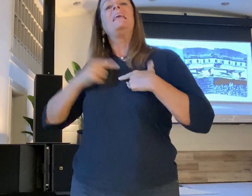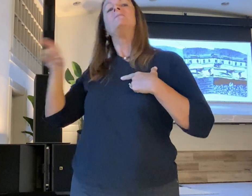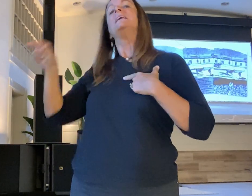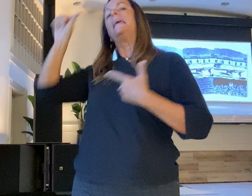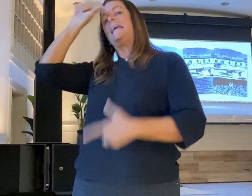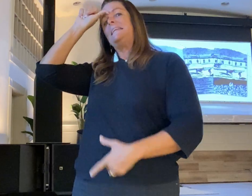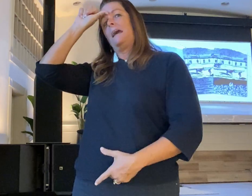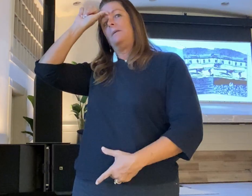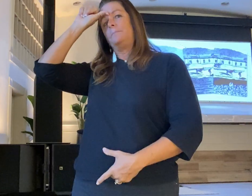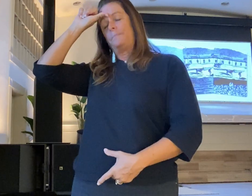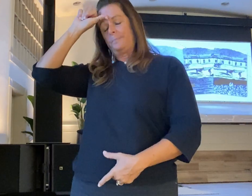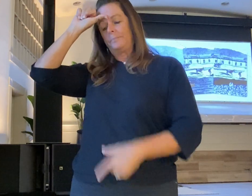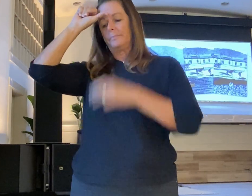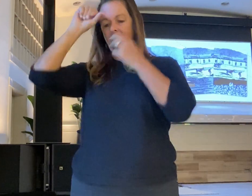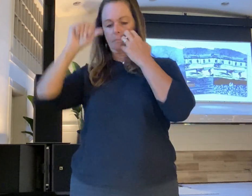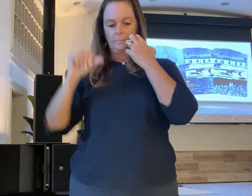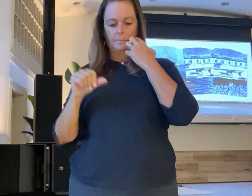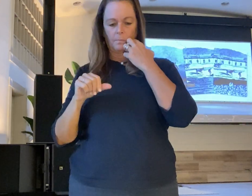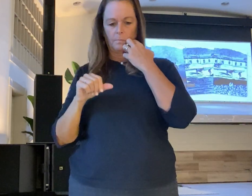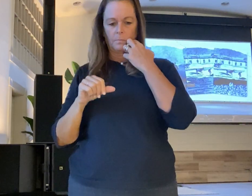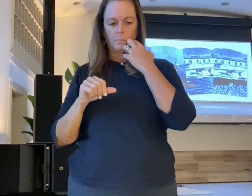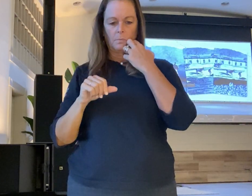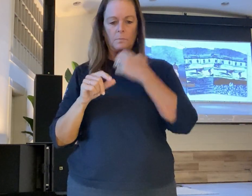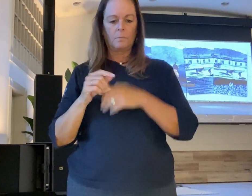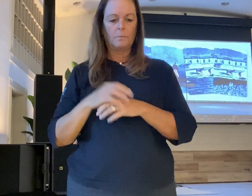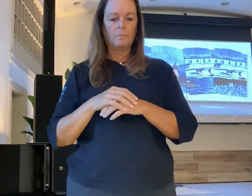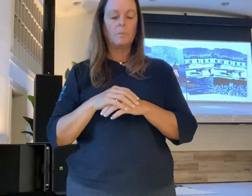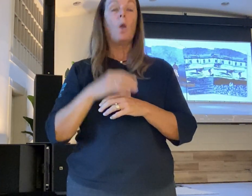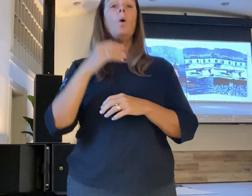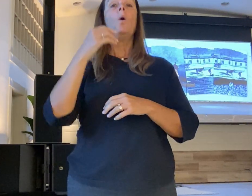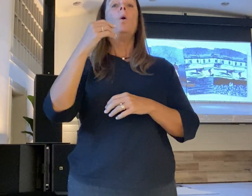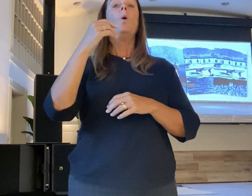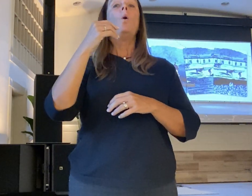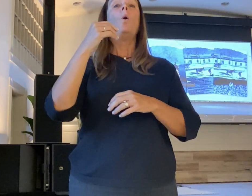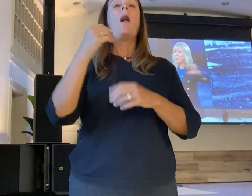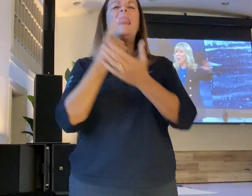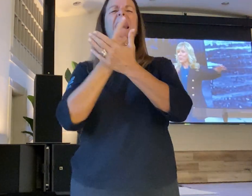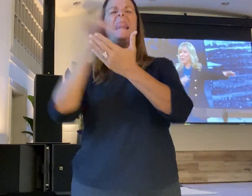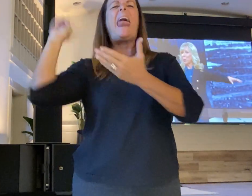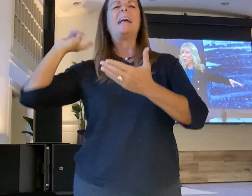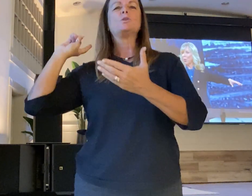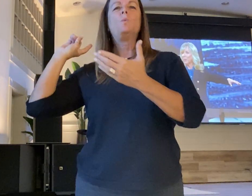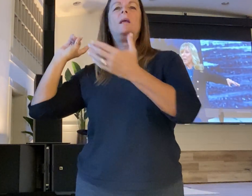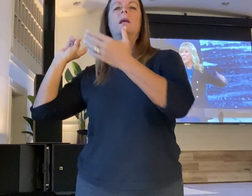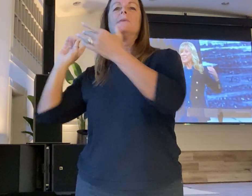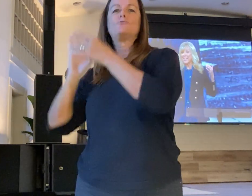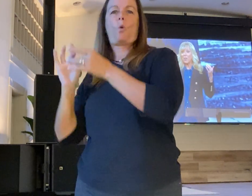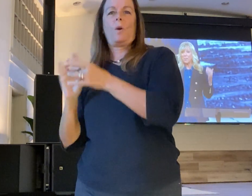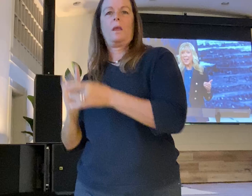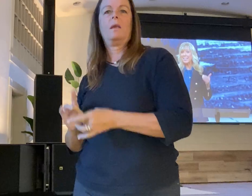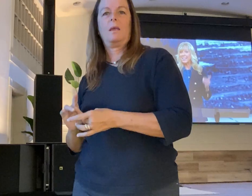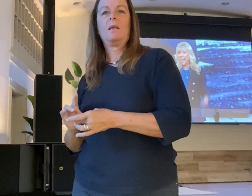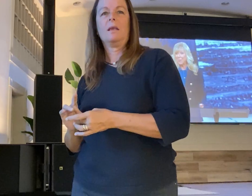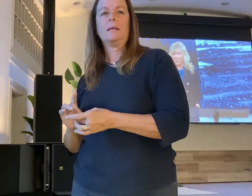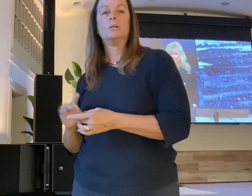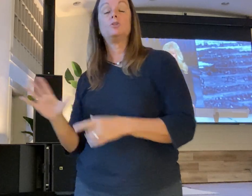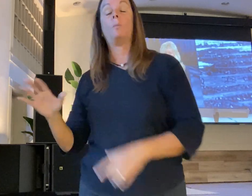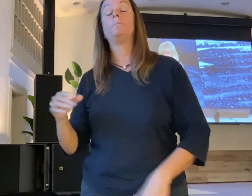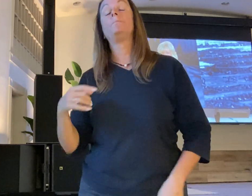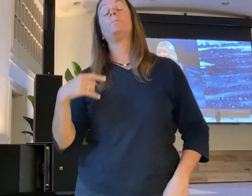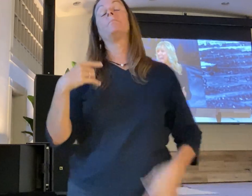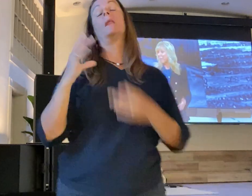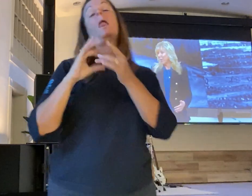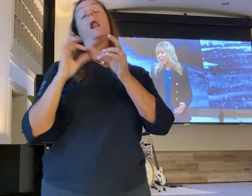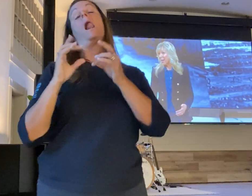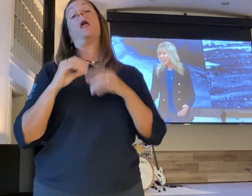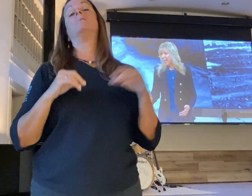thriving farm. But a priest came one day and said that there are people that are getting wealthy in other parts of the world because they are finding